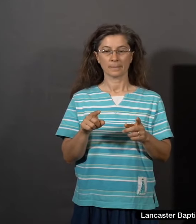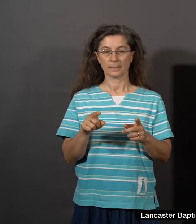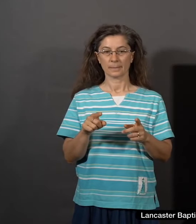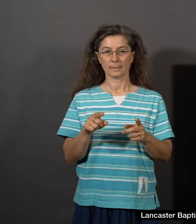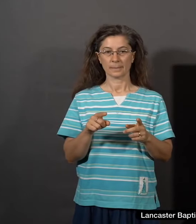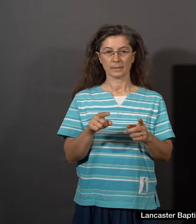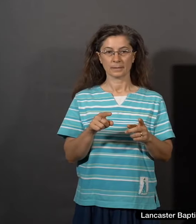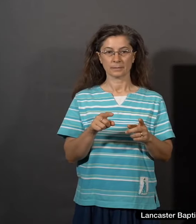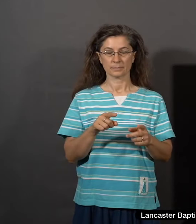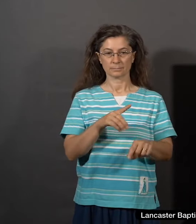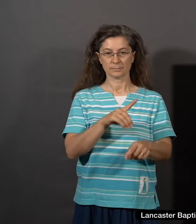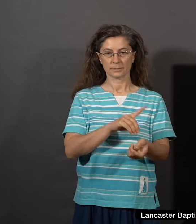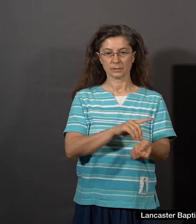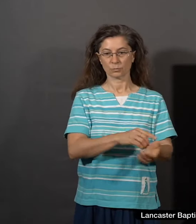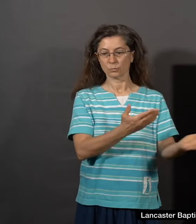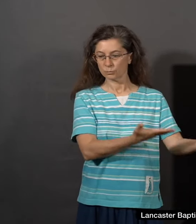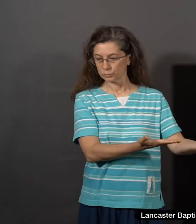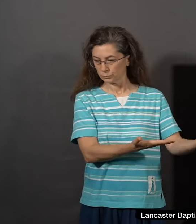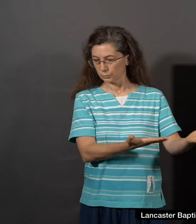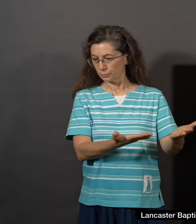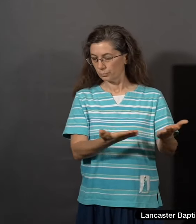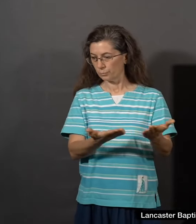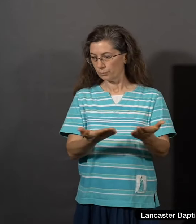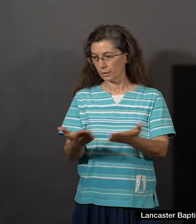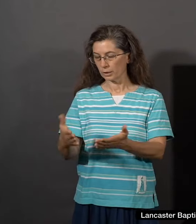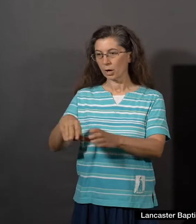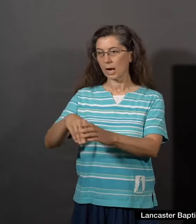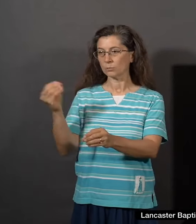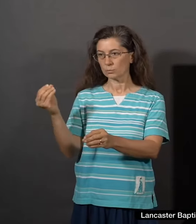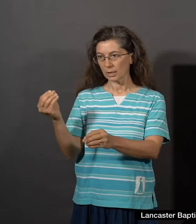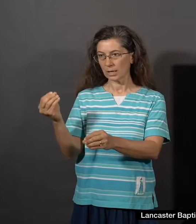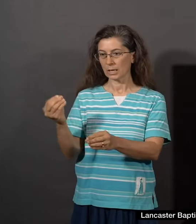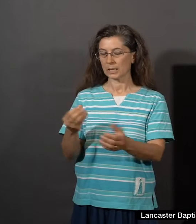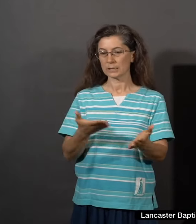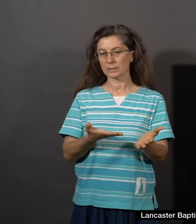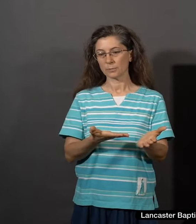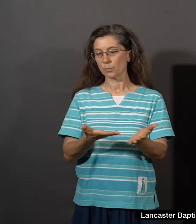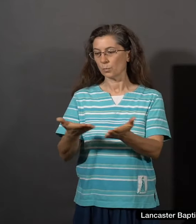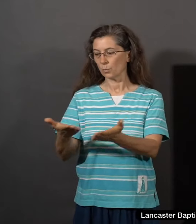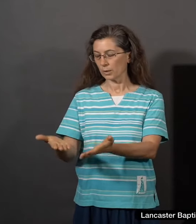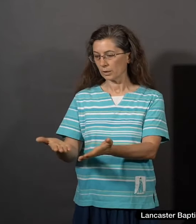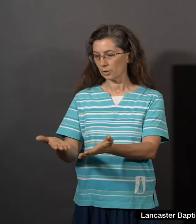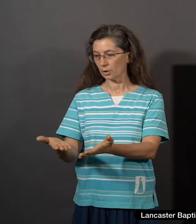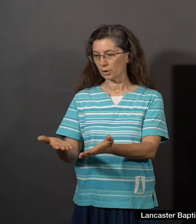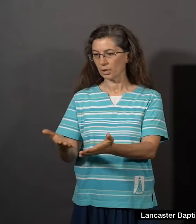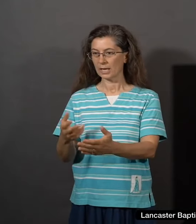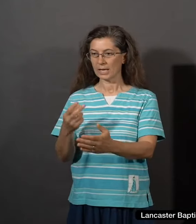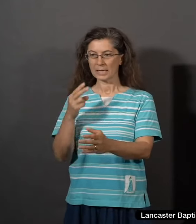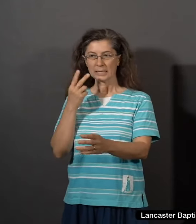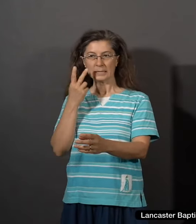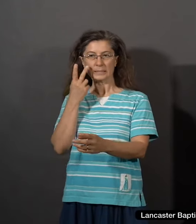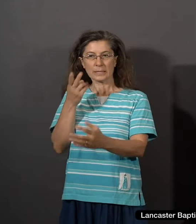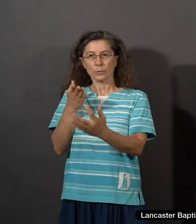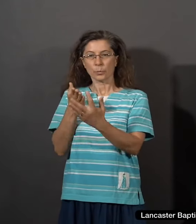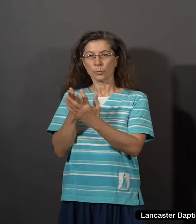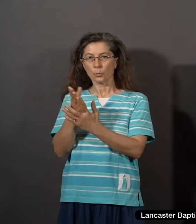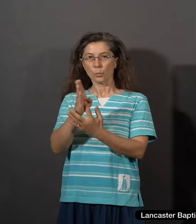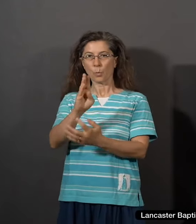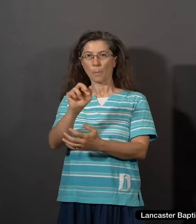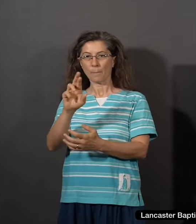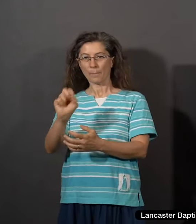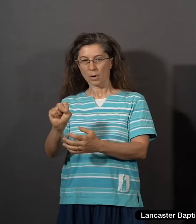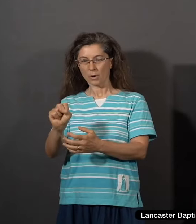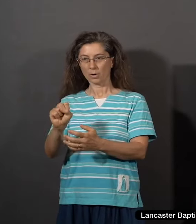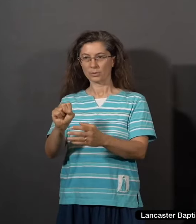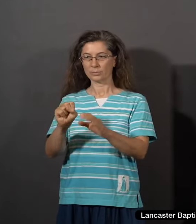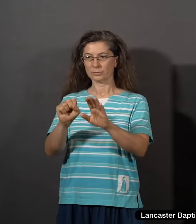her outside to a courtyard and it's uh it's a little bit discouraging visiting your mother through bars basically because you can't even go into